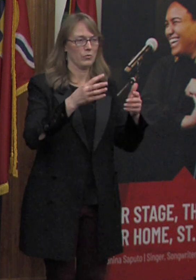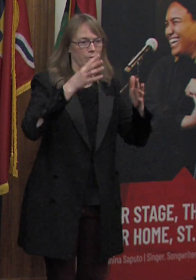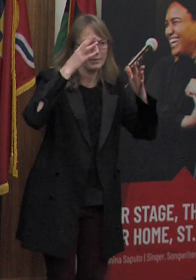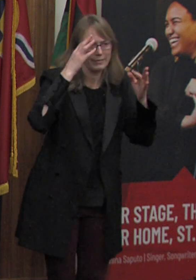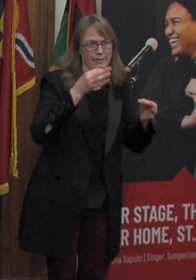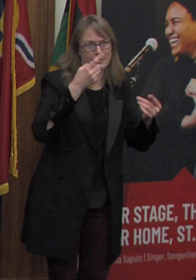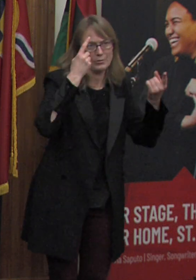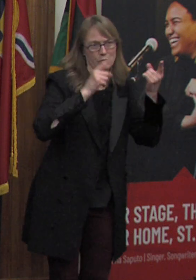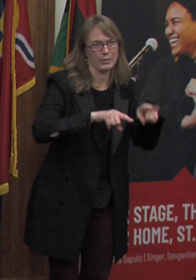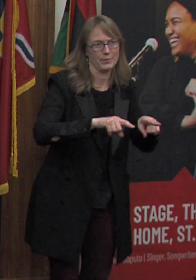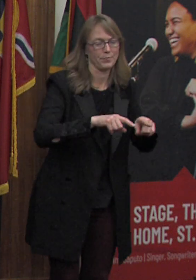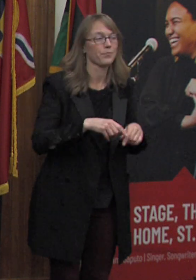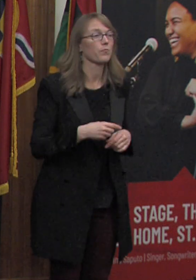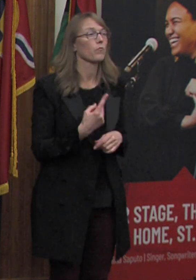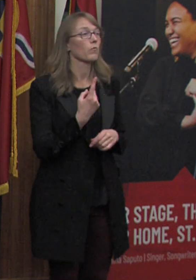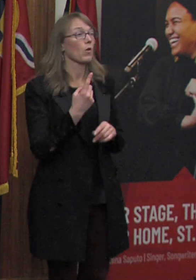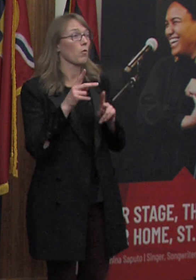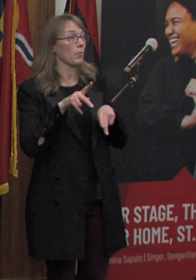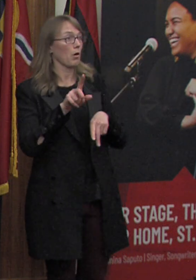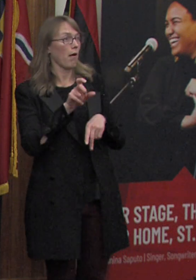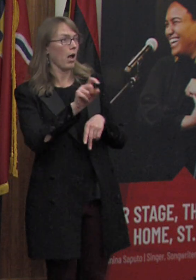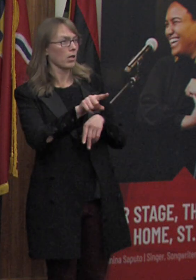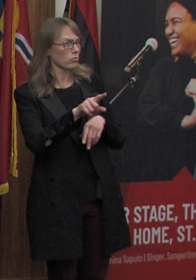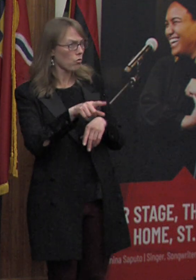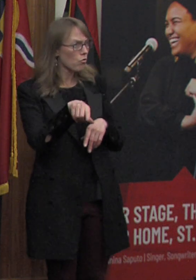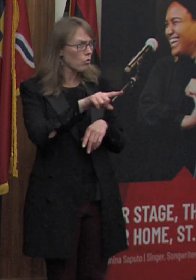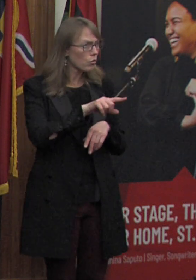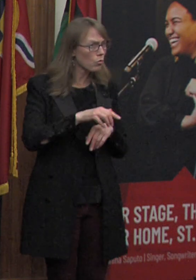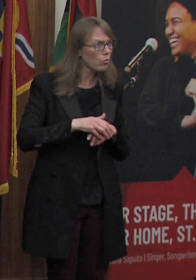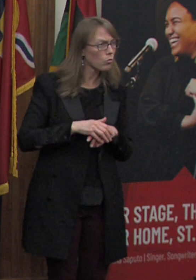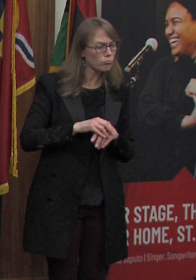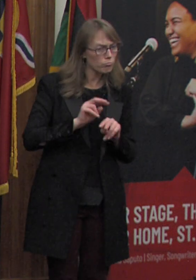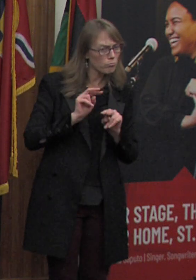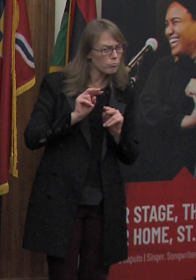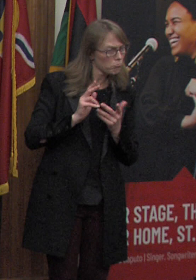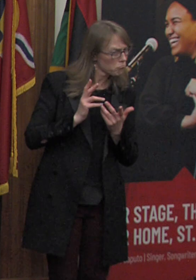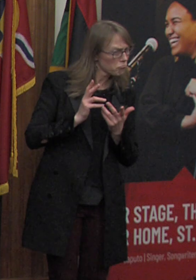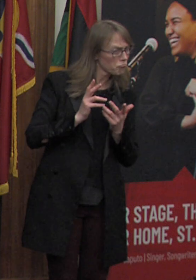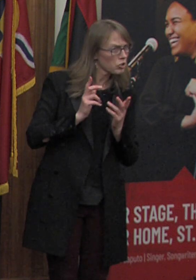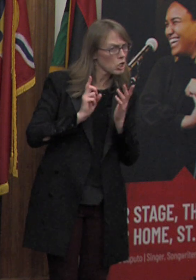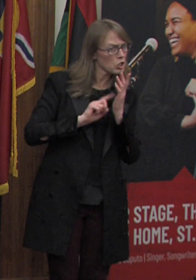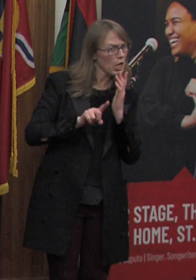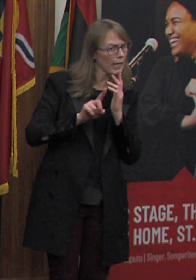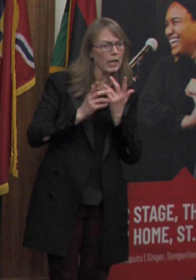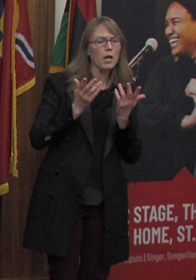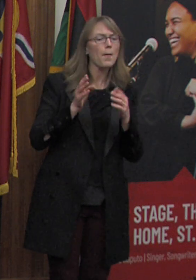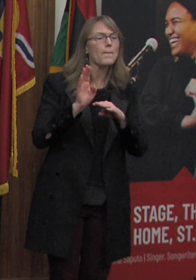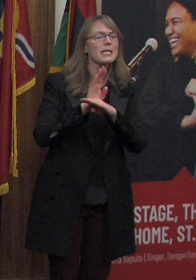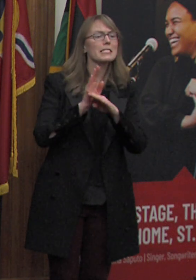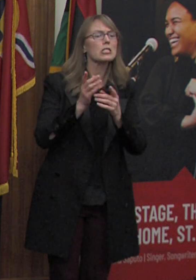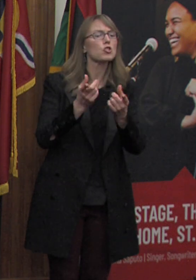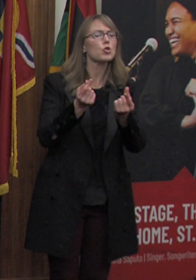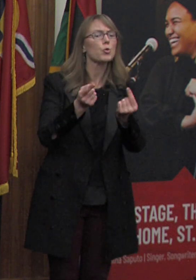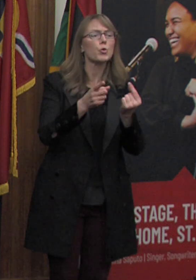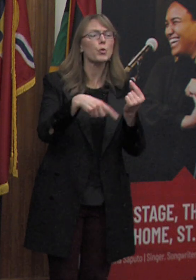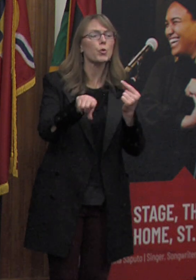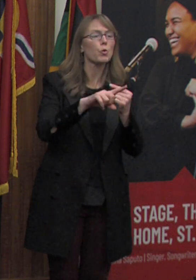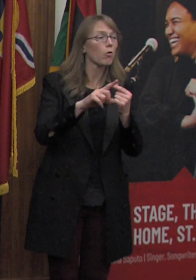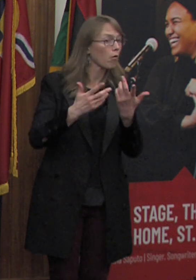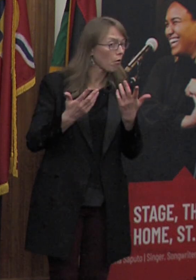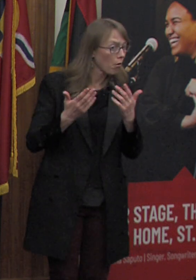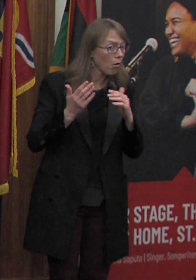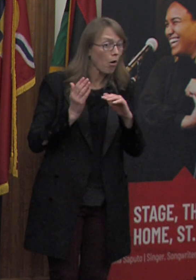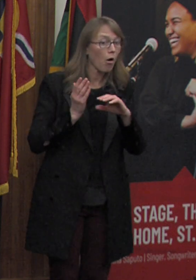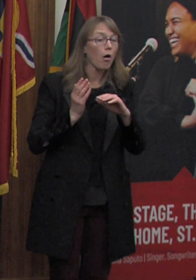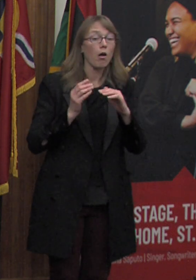know if you all thought about that, but are you all monitoring businesses to make sure that they're keeping a 50-person limit, and if they go